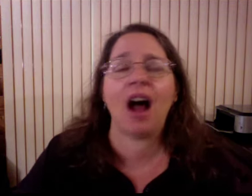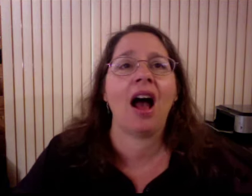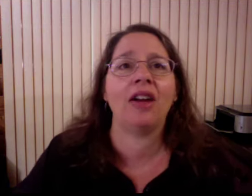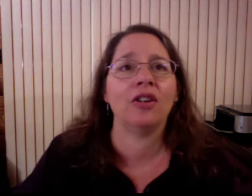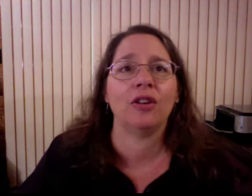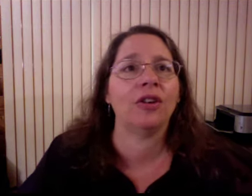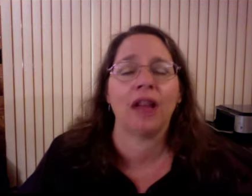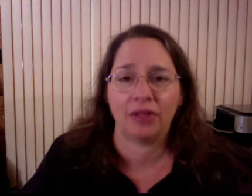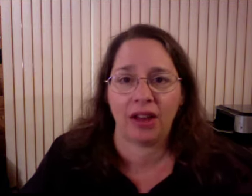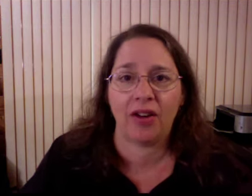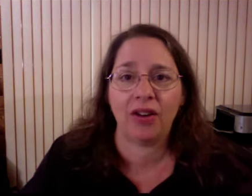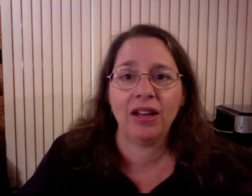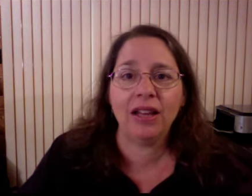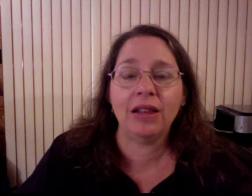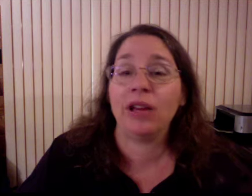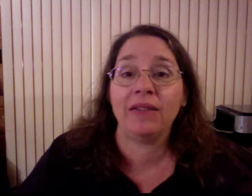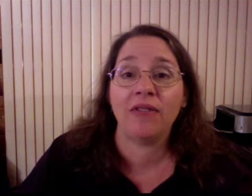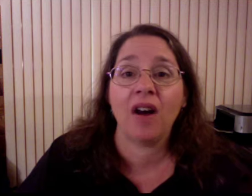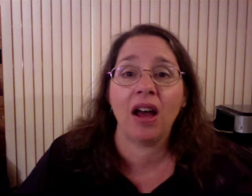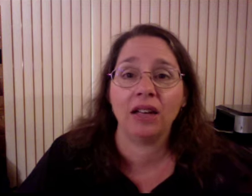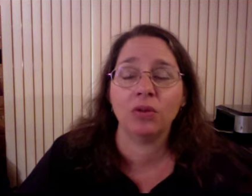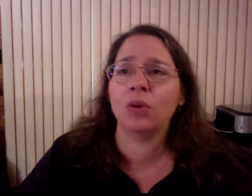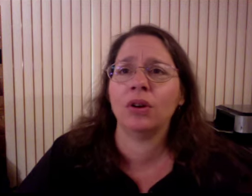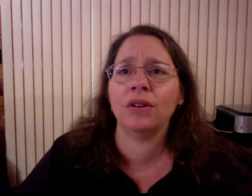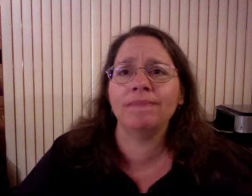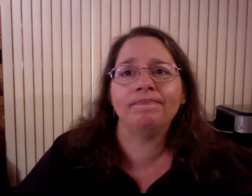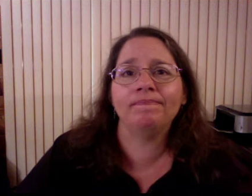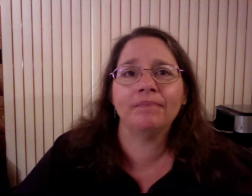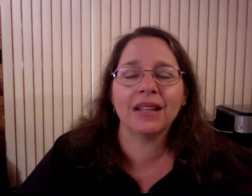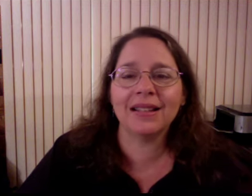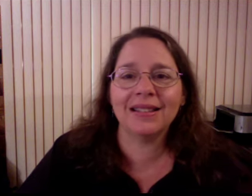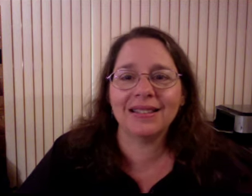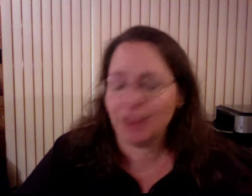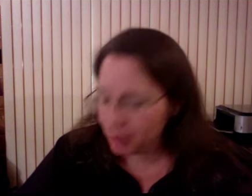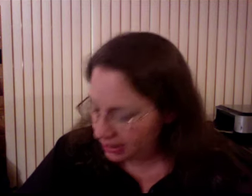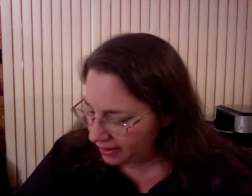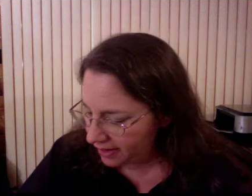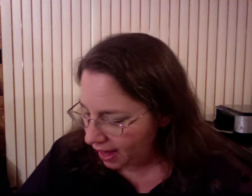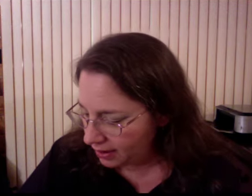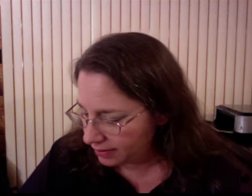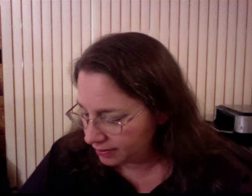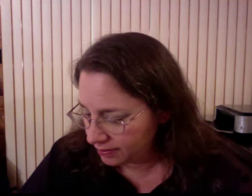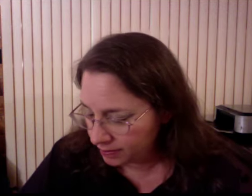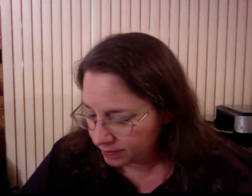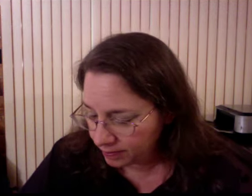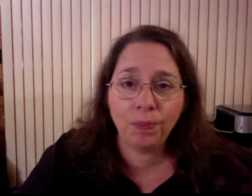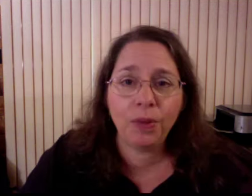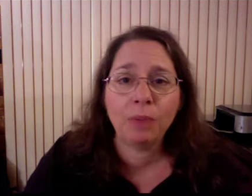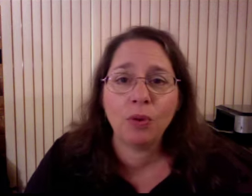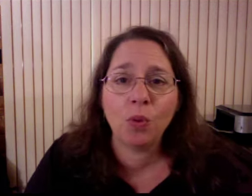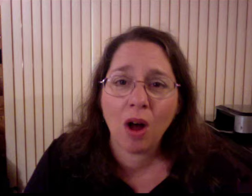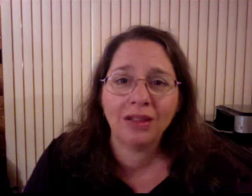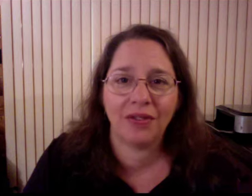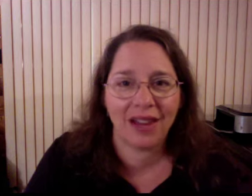or girl out there that we can find, or something like that. People want the